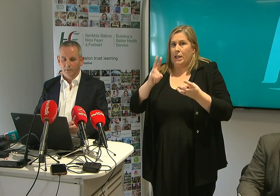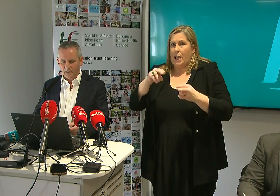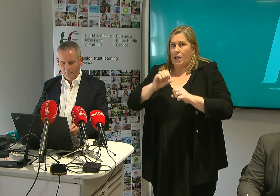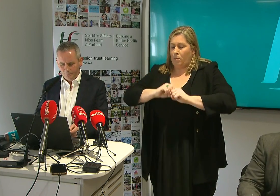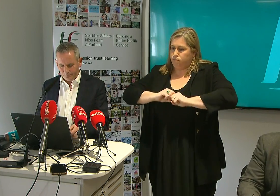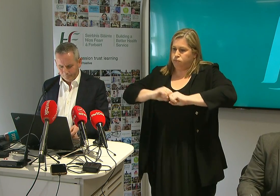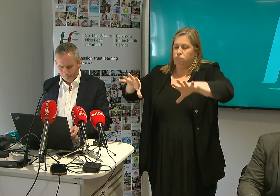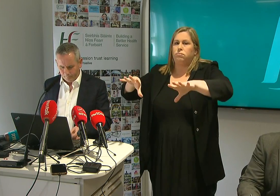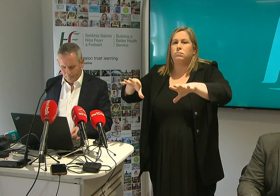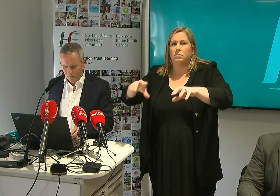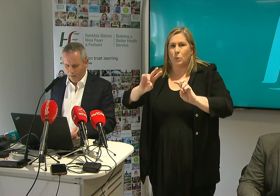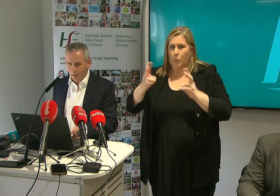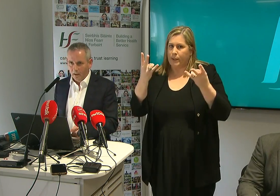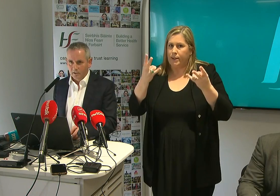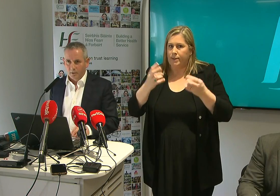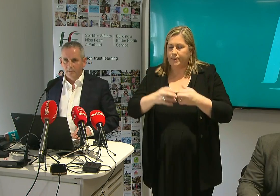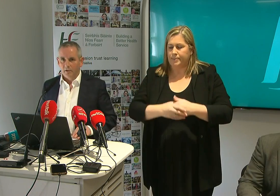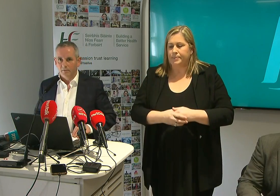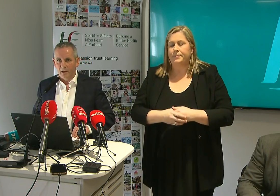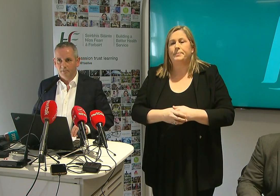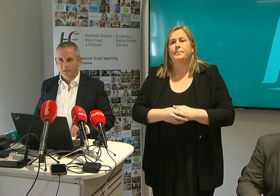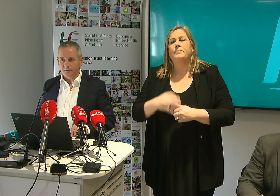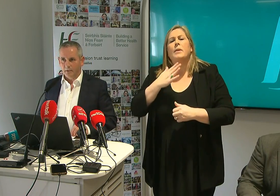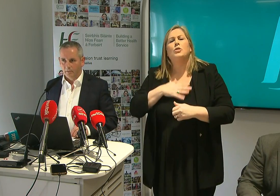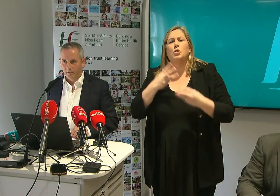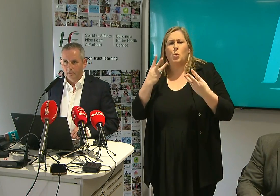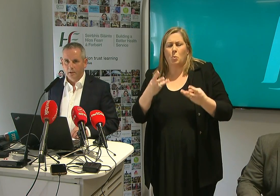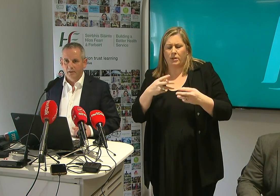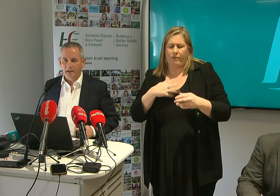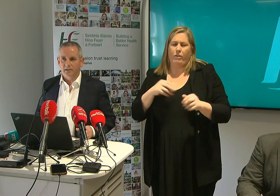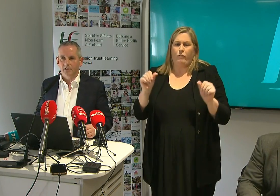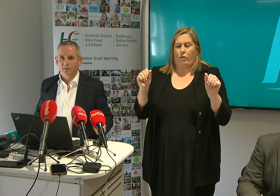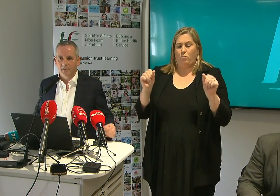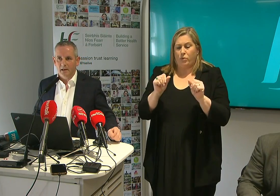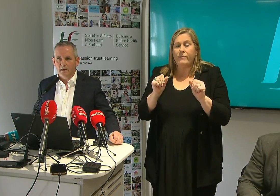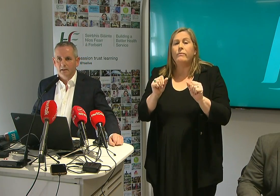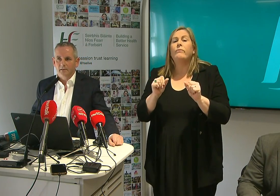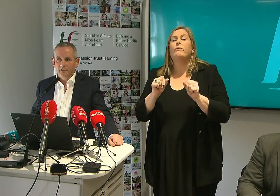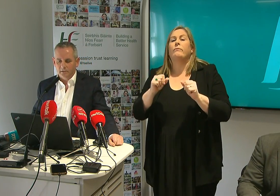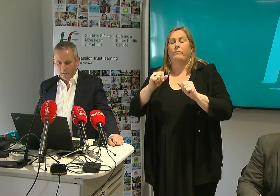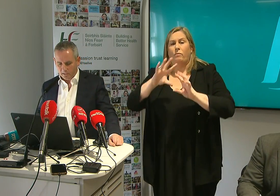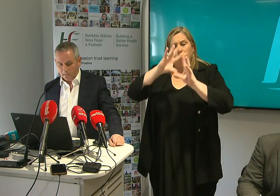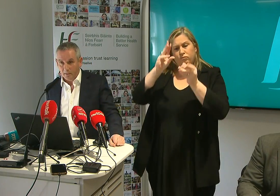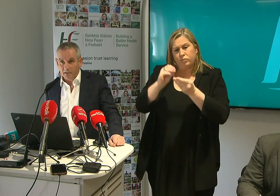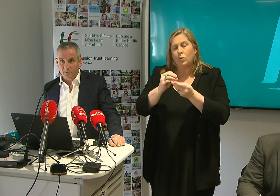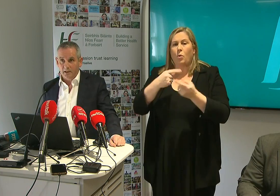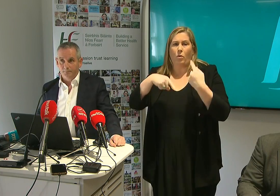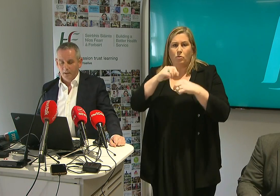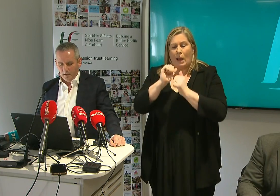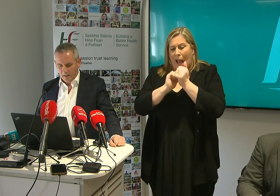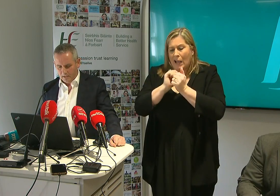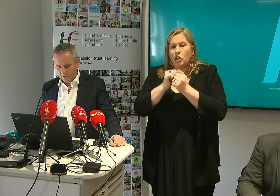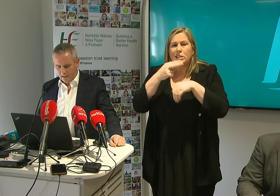very, very quickly. I just want to give you a very brief overview of the actions that we've been taking at the National Crisis Management